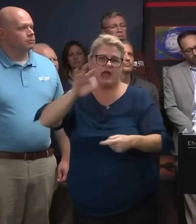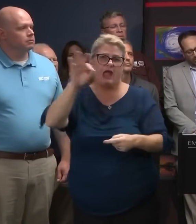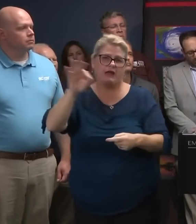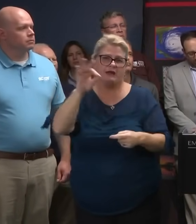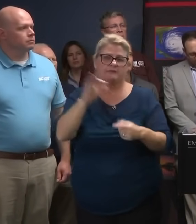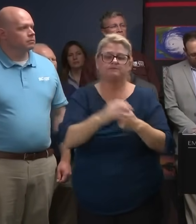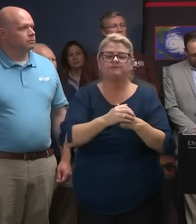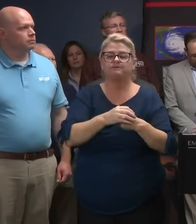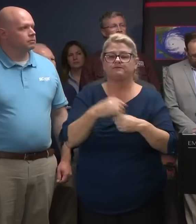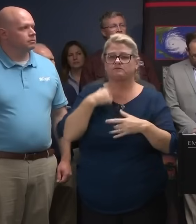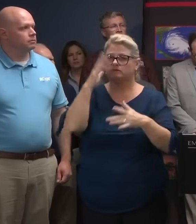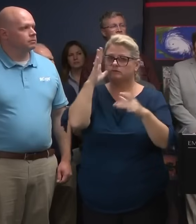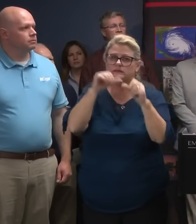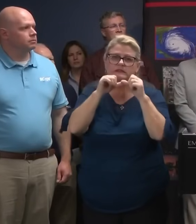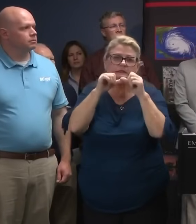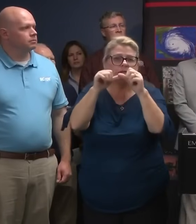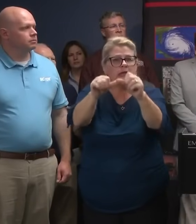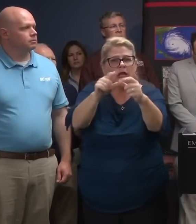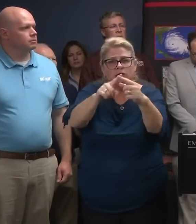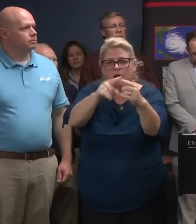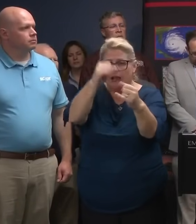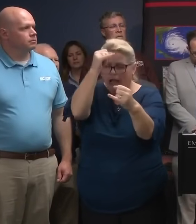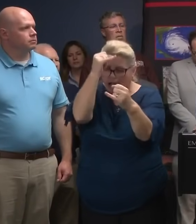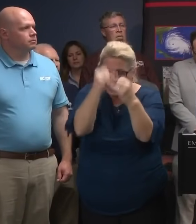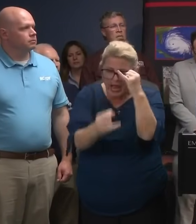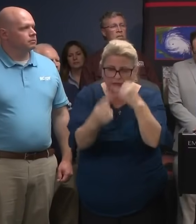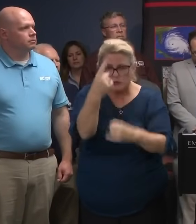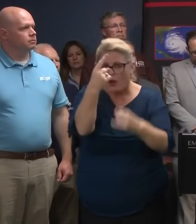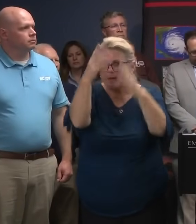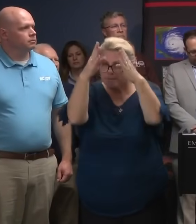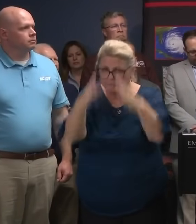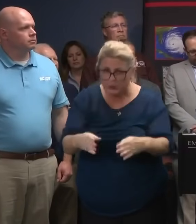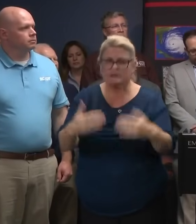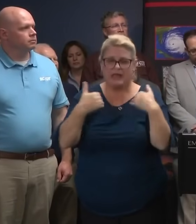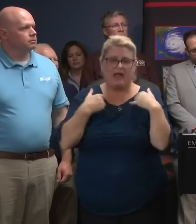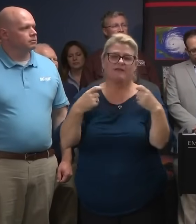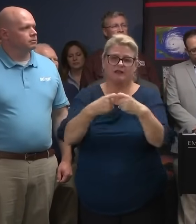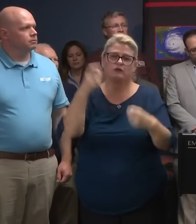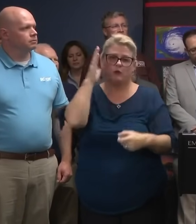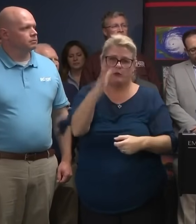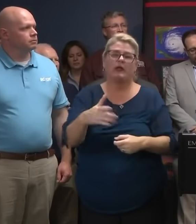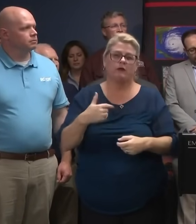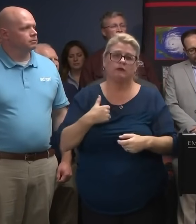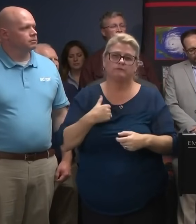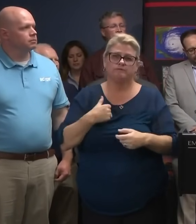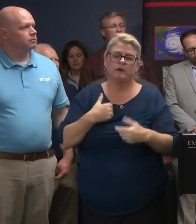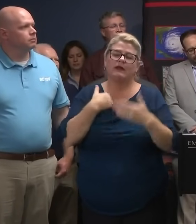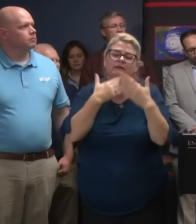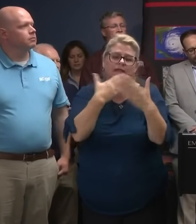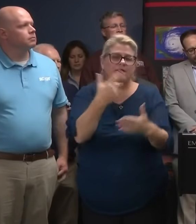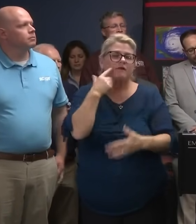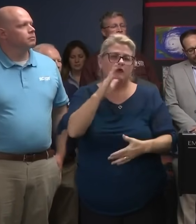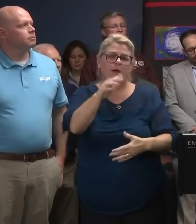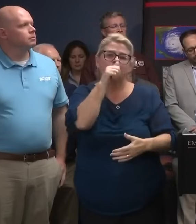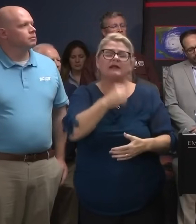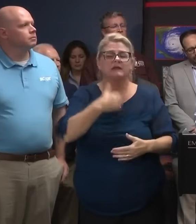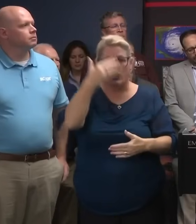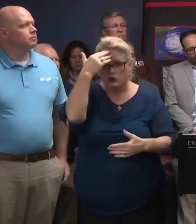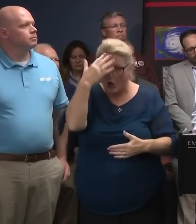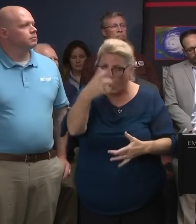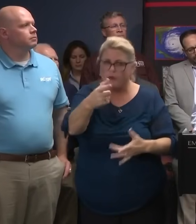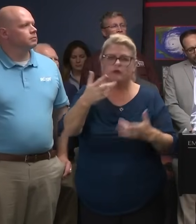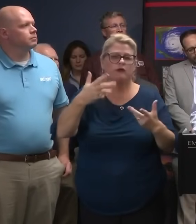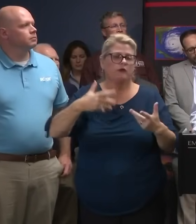are doing and will continue to do until the last customer has power takes time, as the governor said, and we appreciate the patience. We know how inconvenient this is,